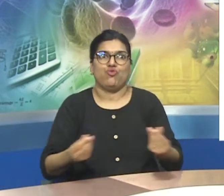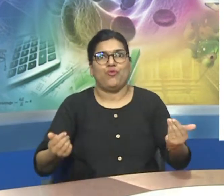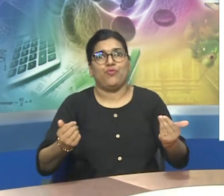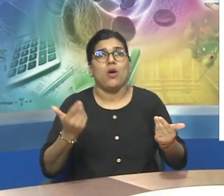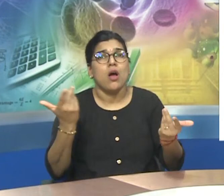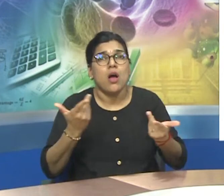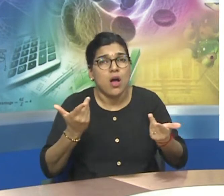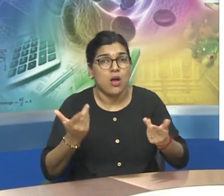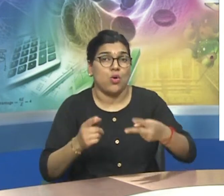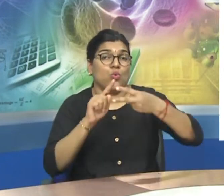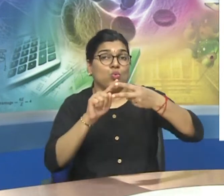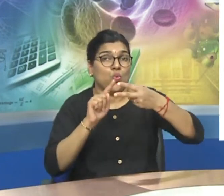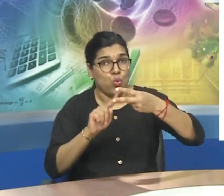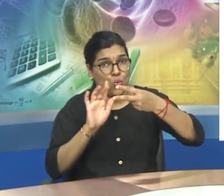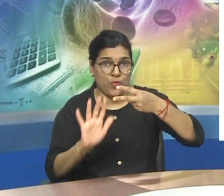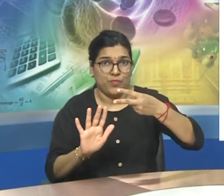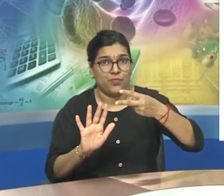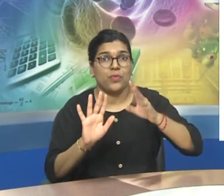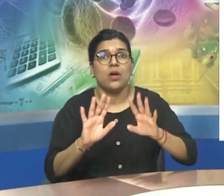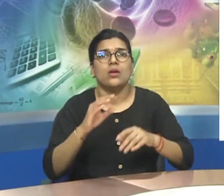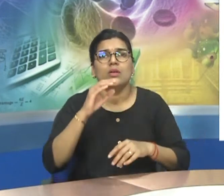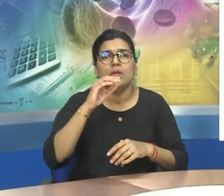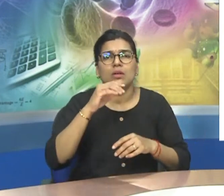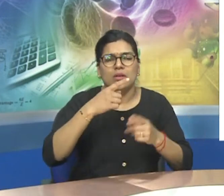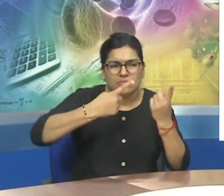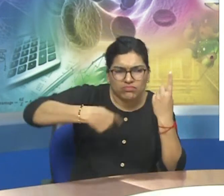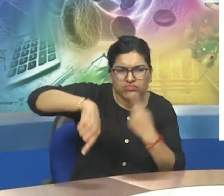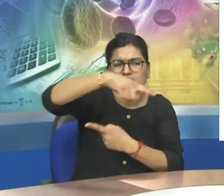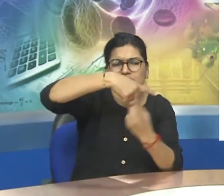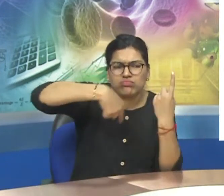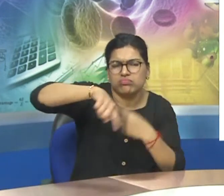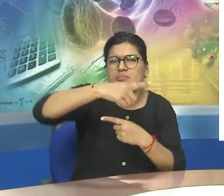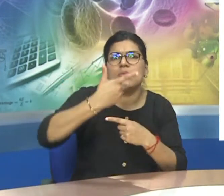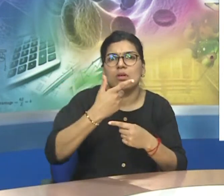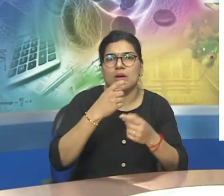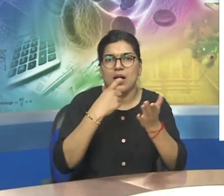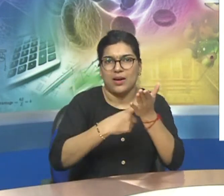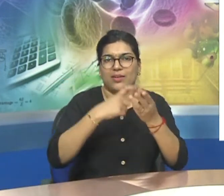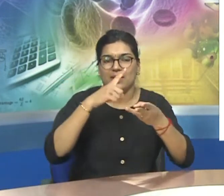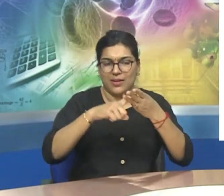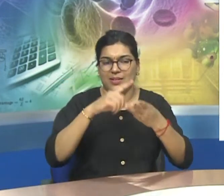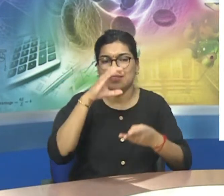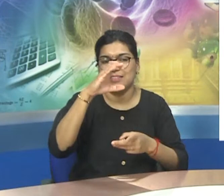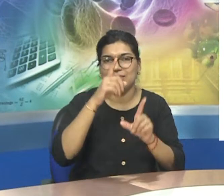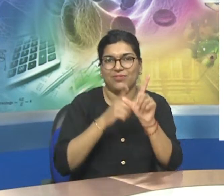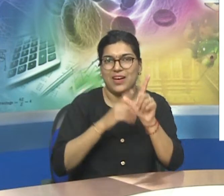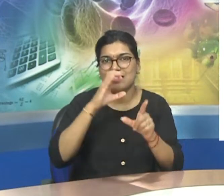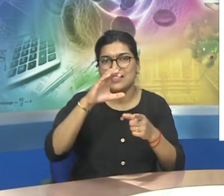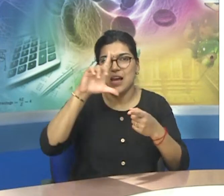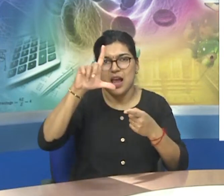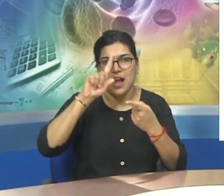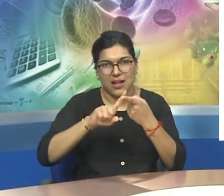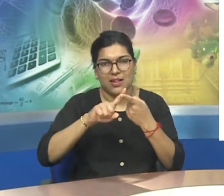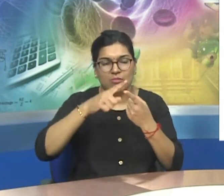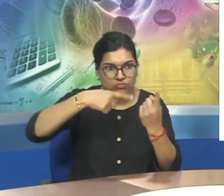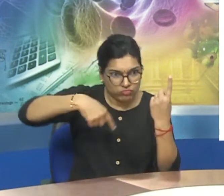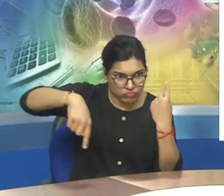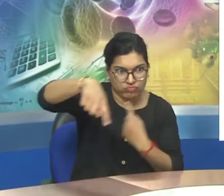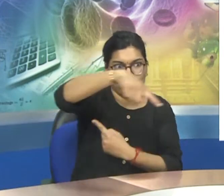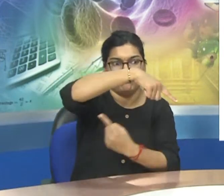But yes, there is another method which can be called as a better method, is